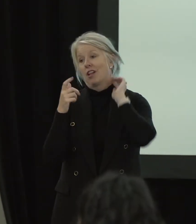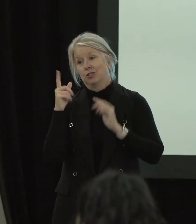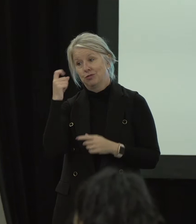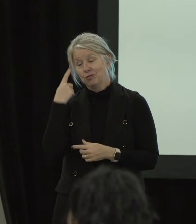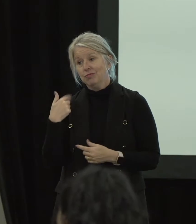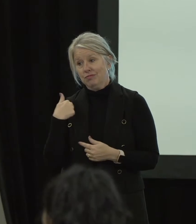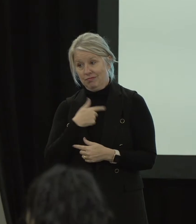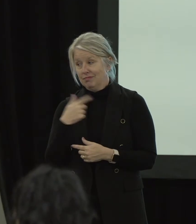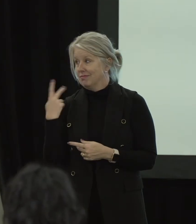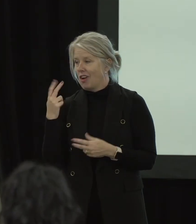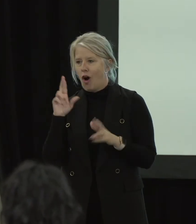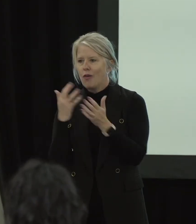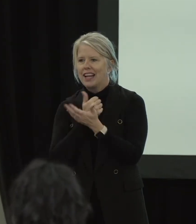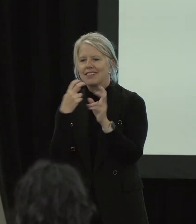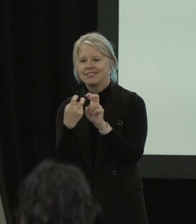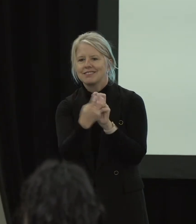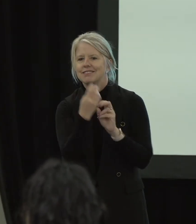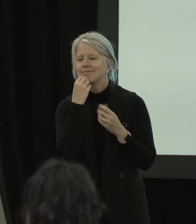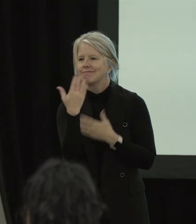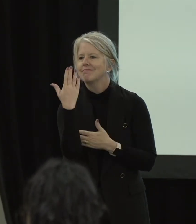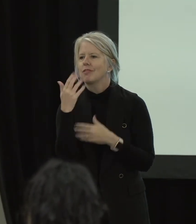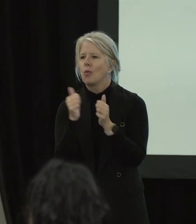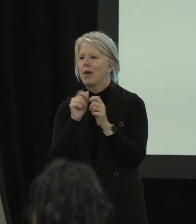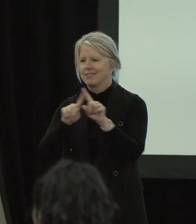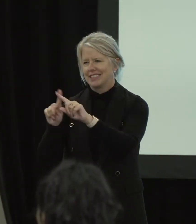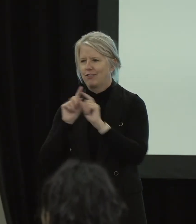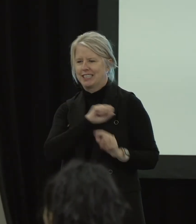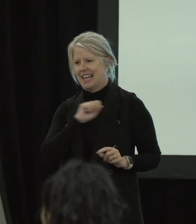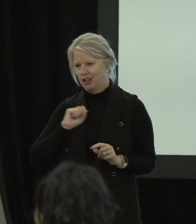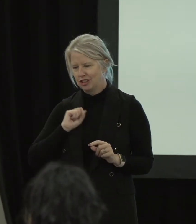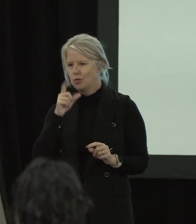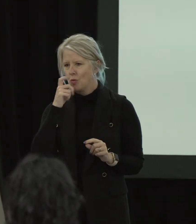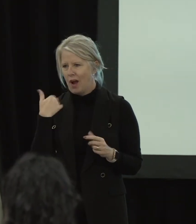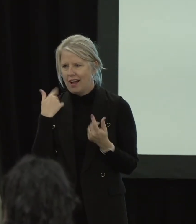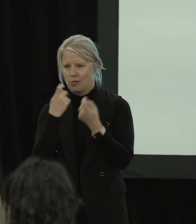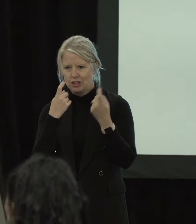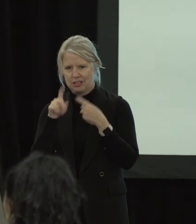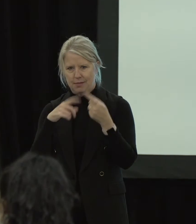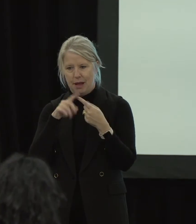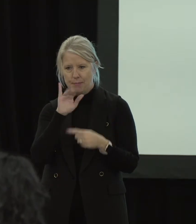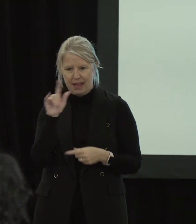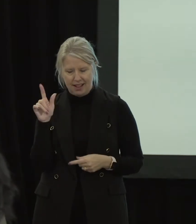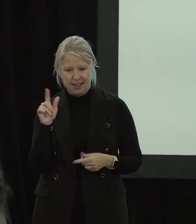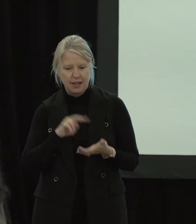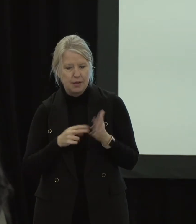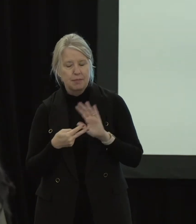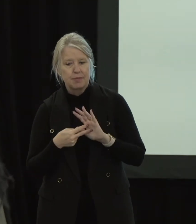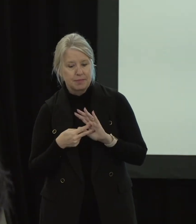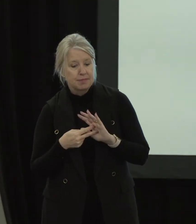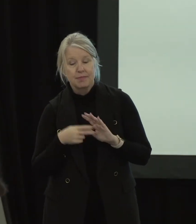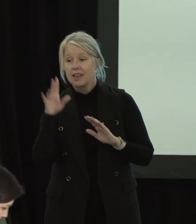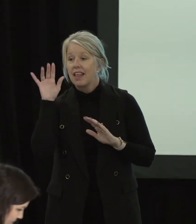the opportunity to have breakfast with a number of senators who had questions about this bill. This game-changing bill sends